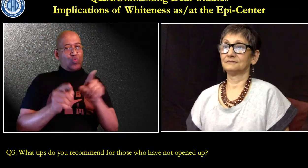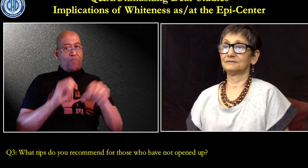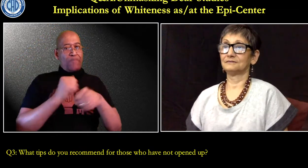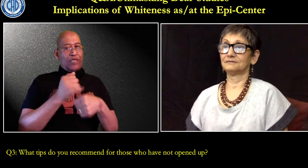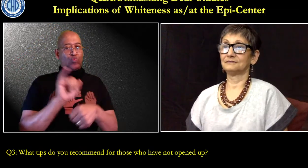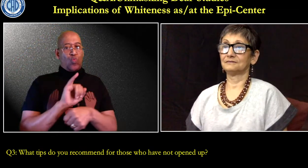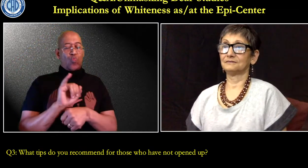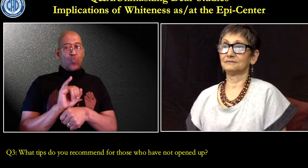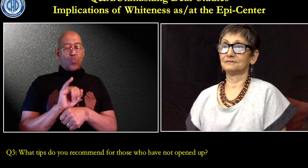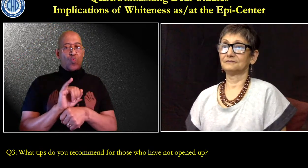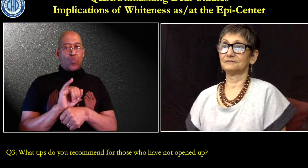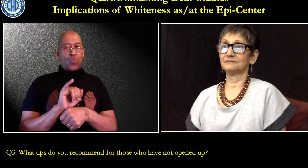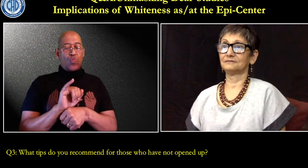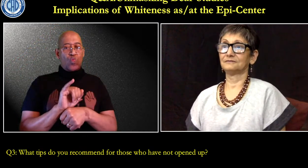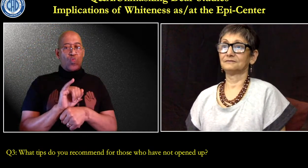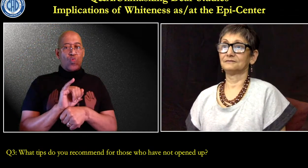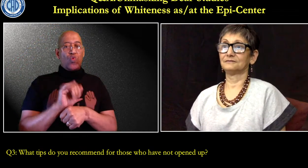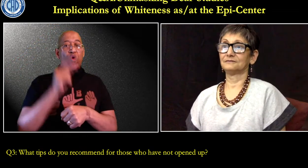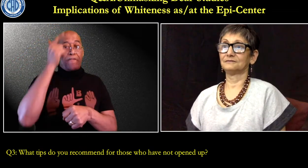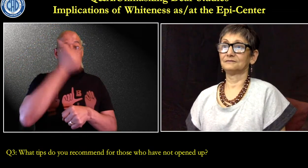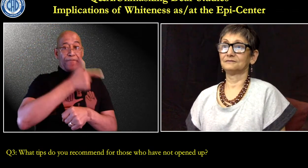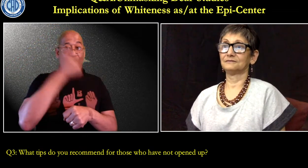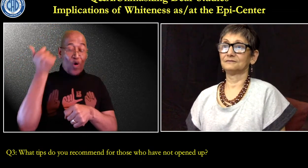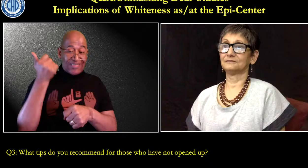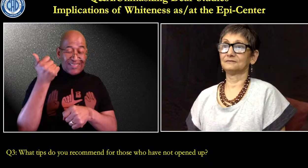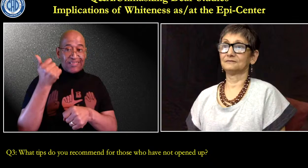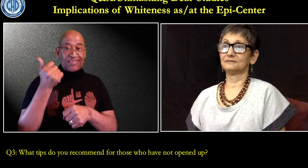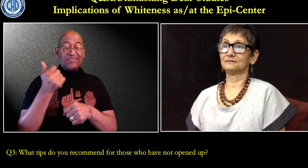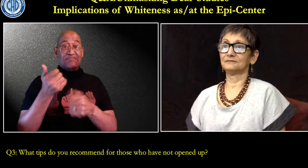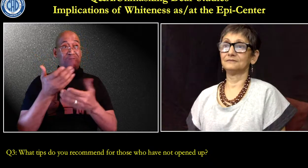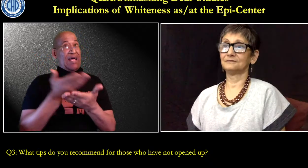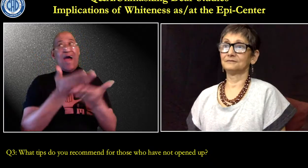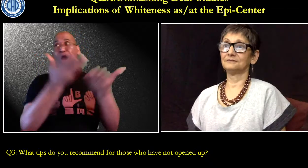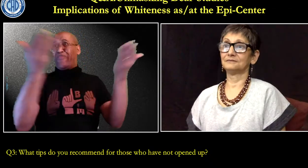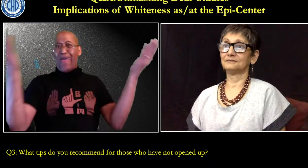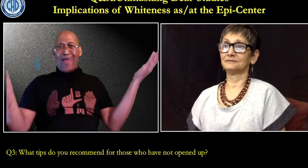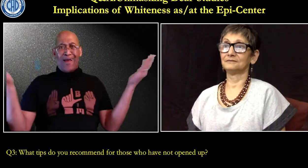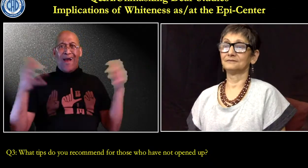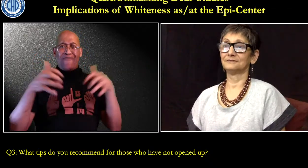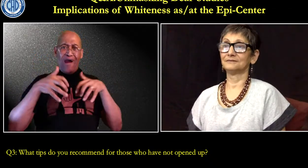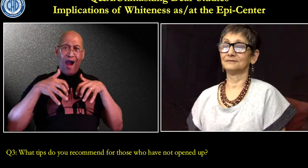is if they are ignorant to the history